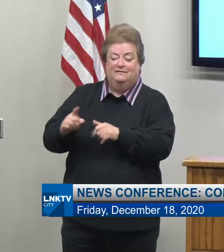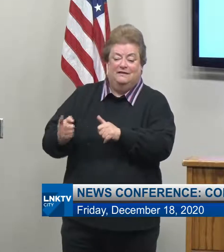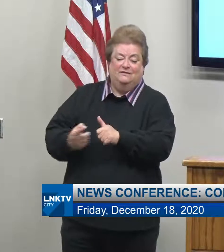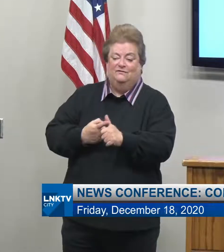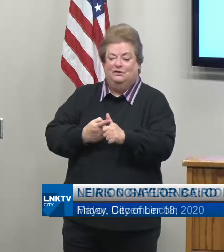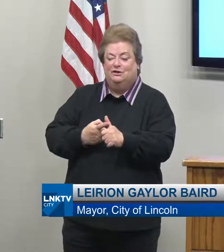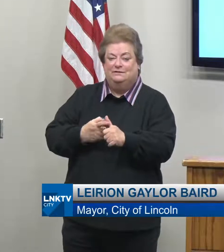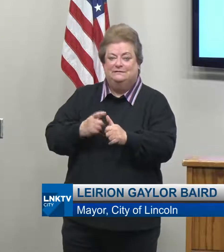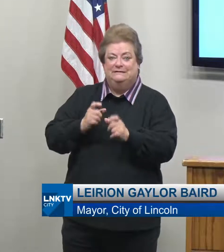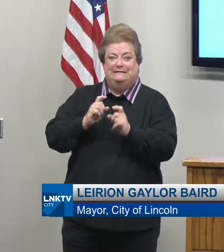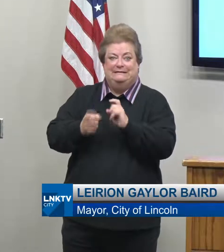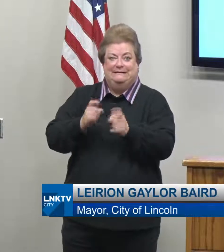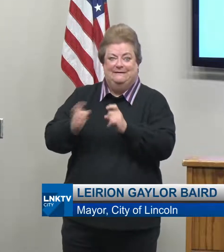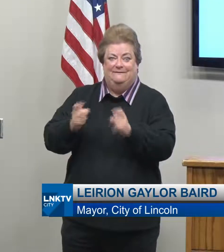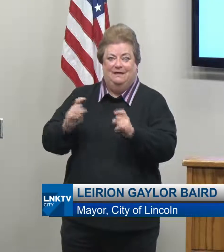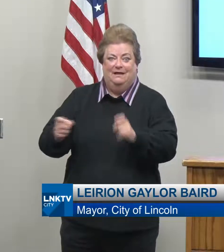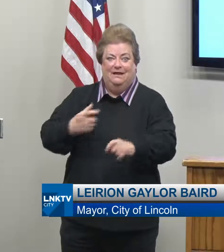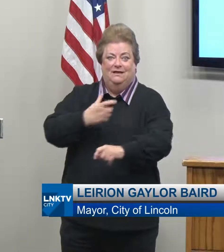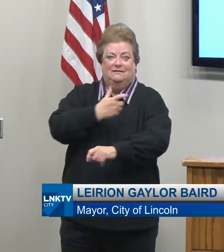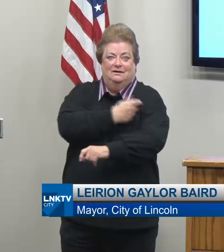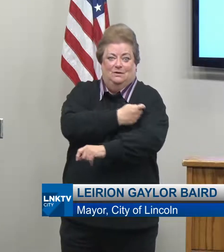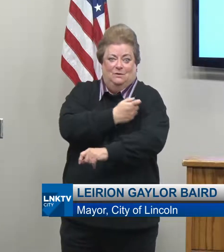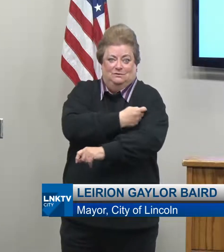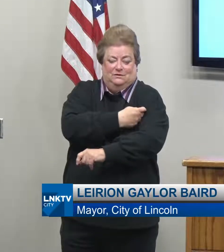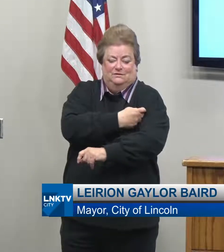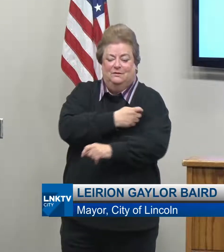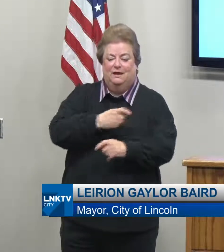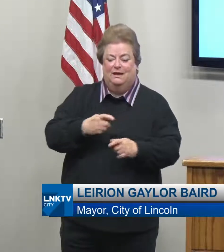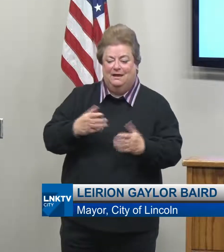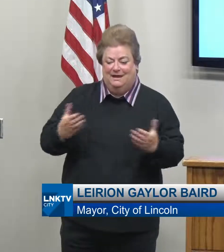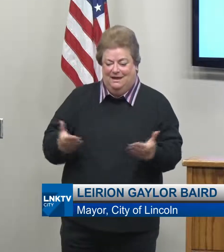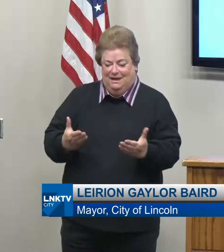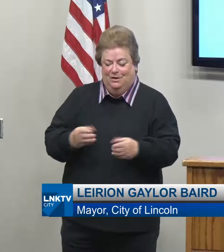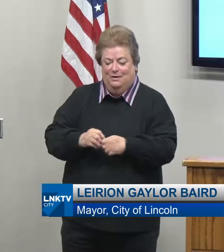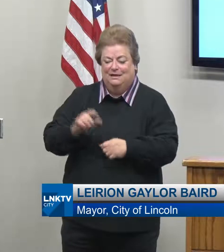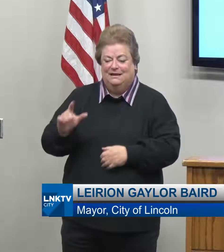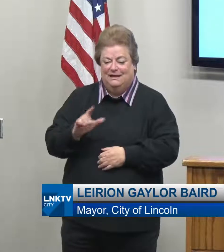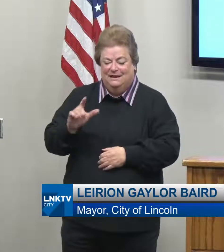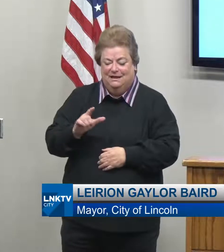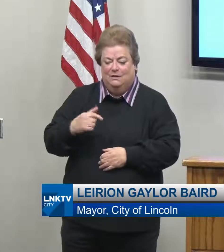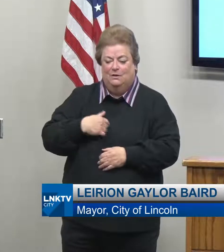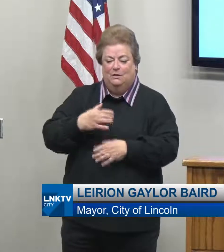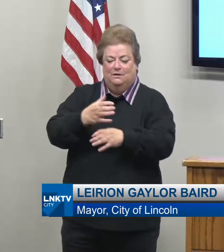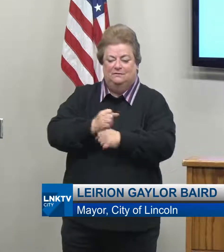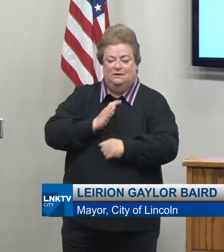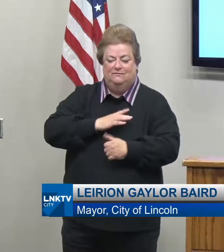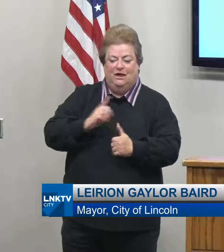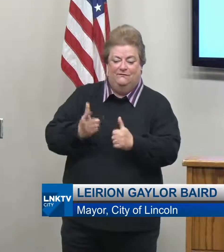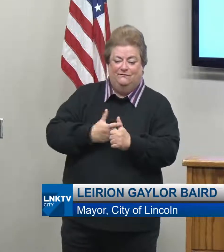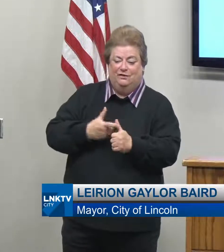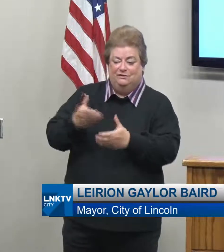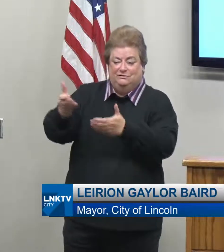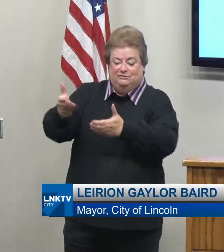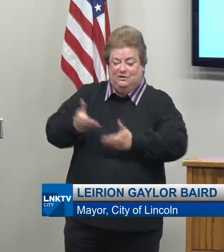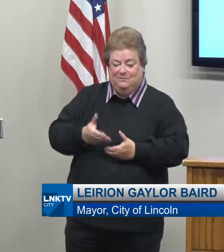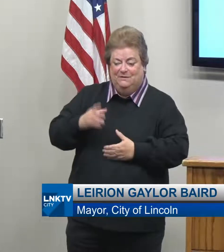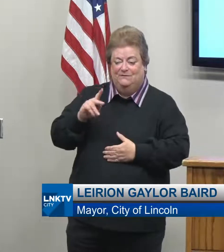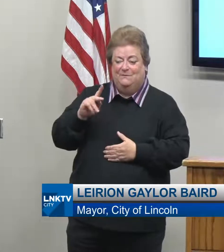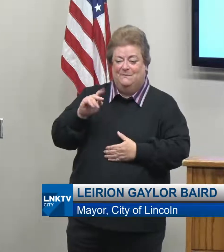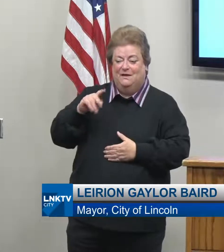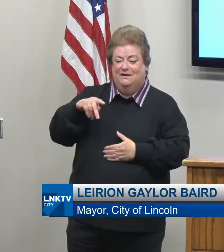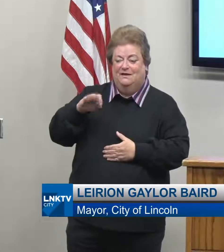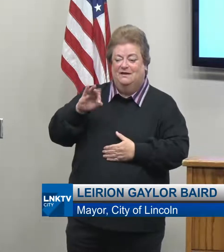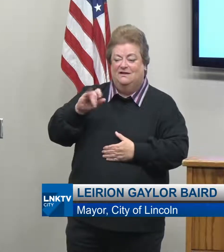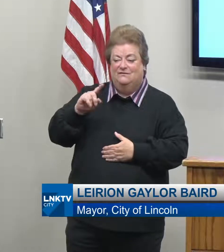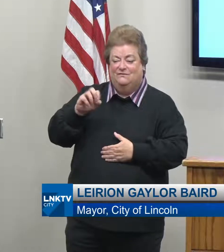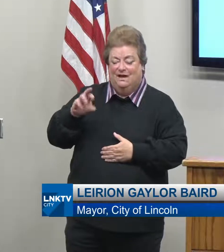COVID-19 vaccine, doses of hope, were administered right here in Lincoln. We received our first shipments of the Pfizer vaccine,